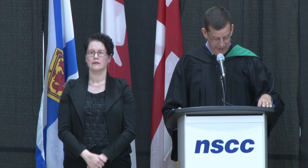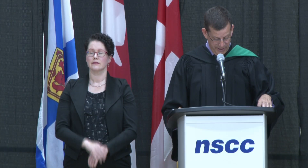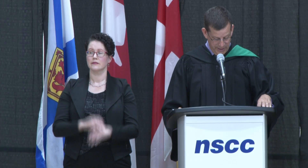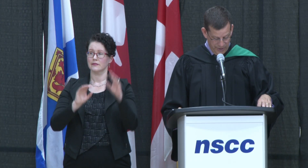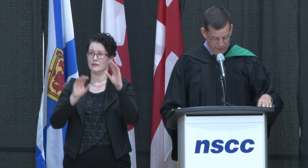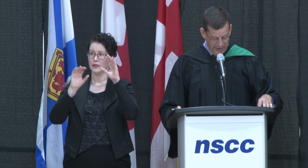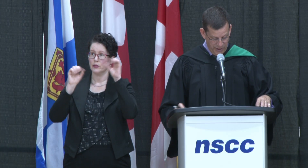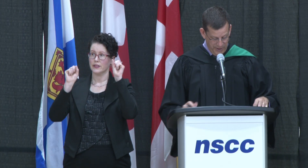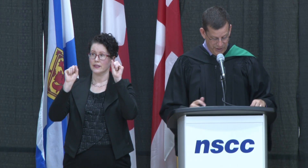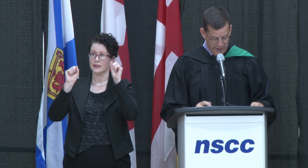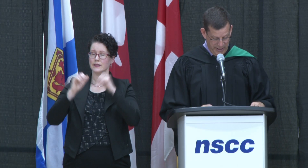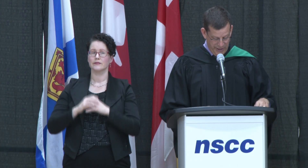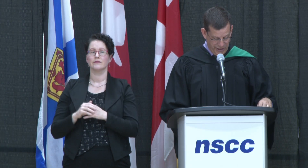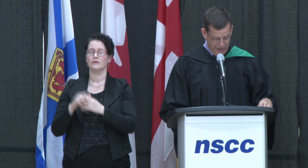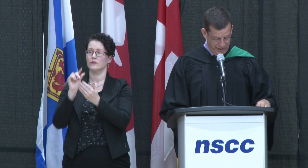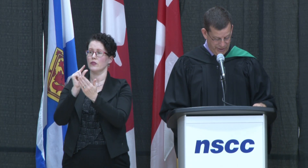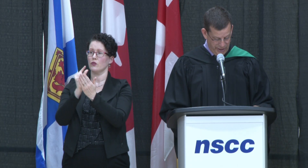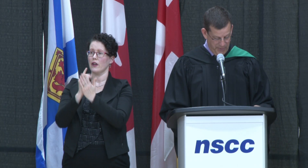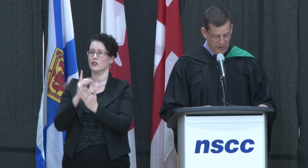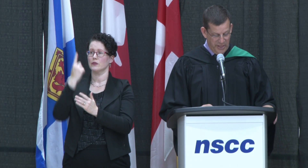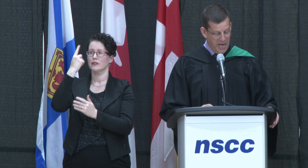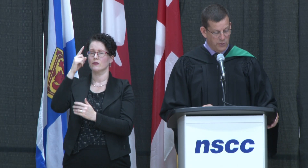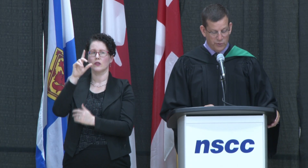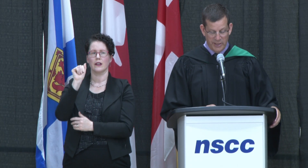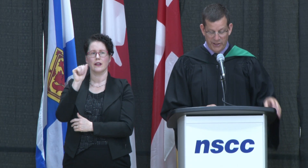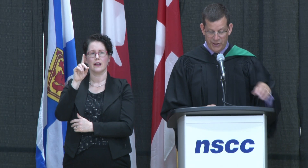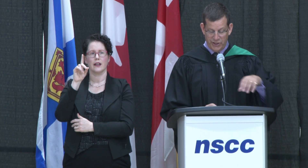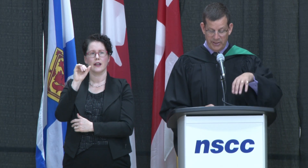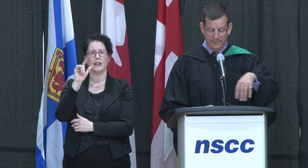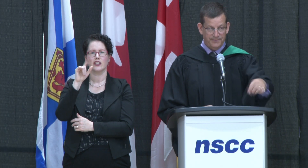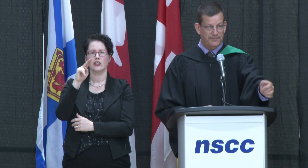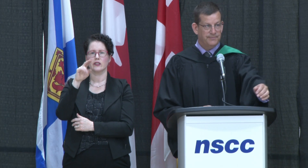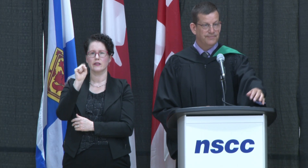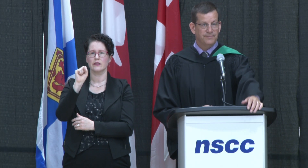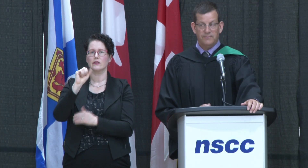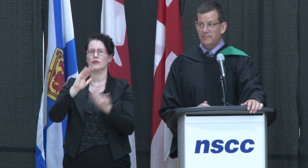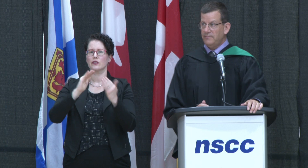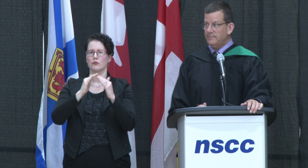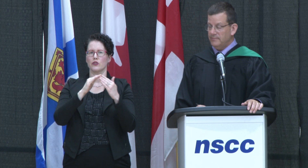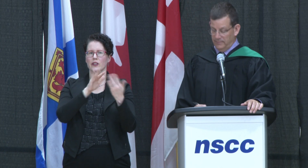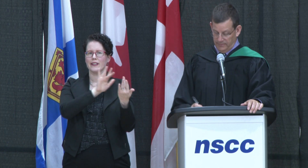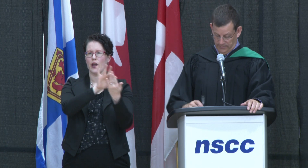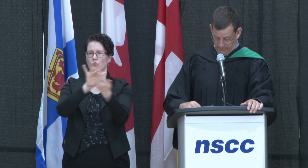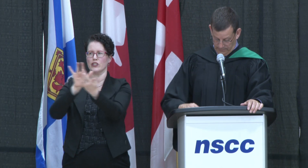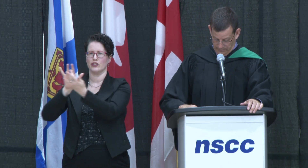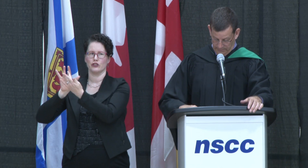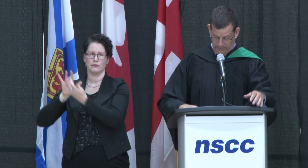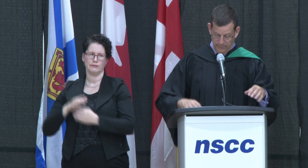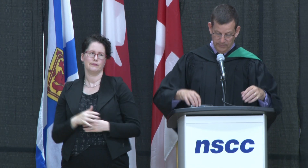Mr. President, the graduates in Addictions Community Outreach.